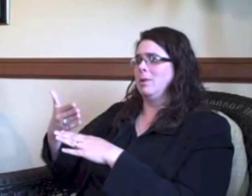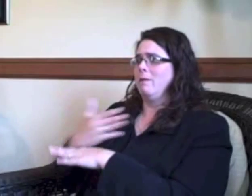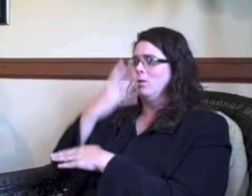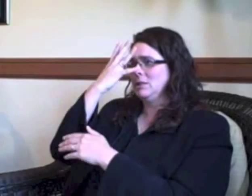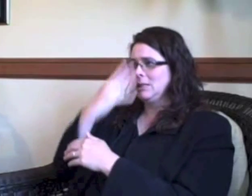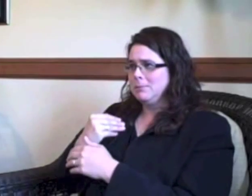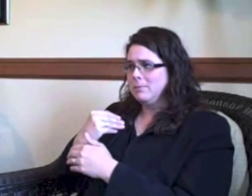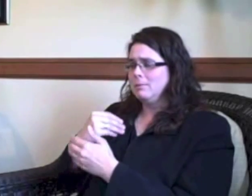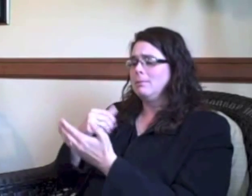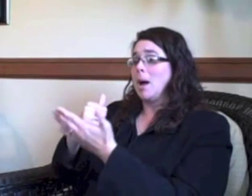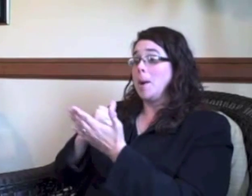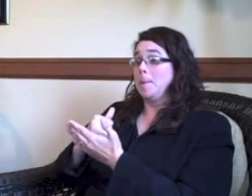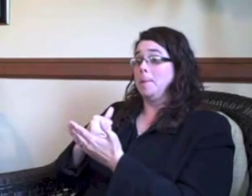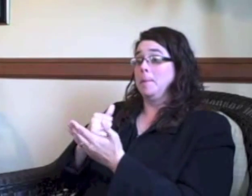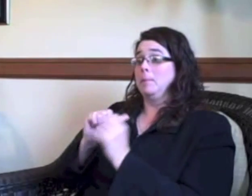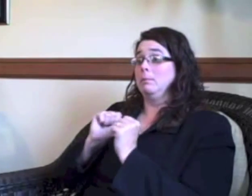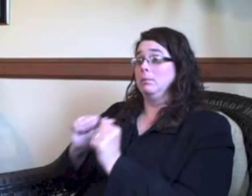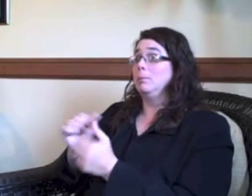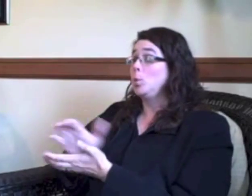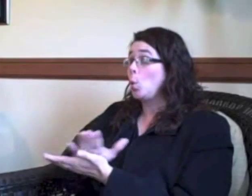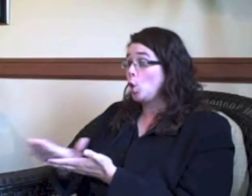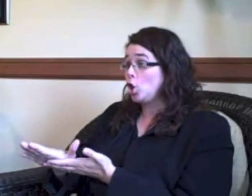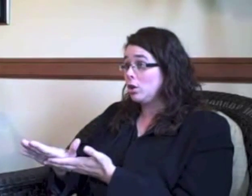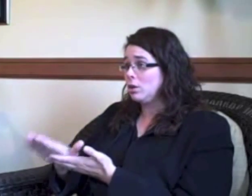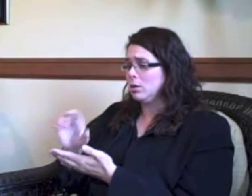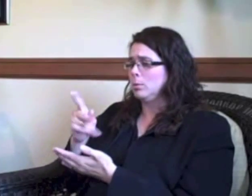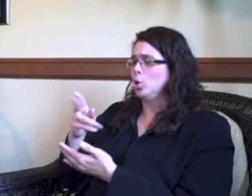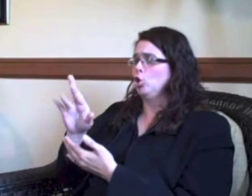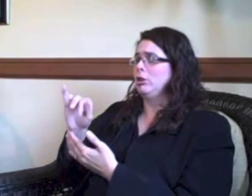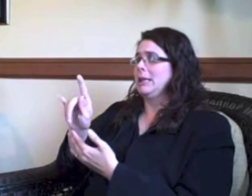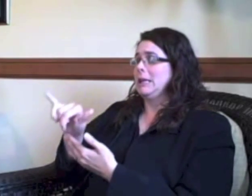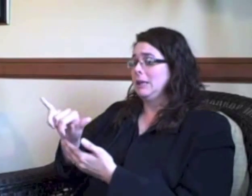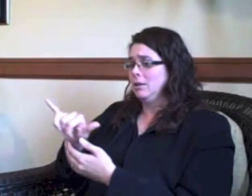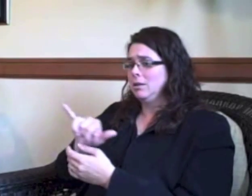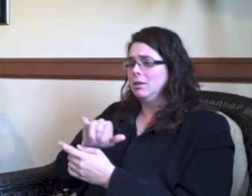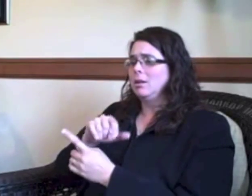And I do 3 Hail Marys before I go to bed to help me stay pure.